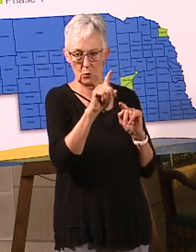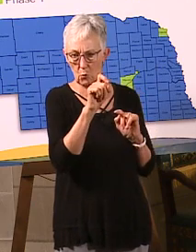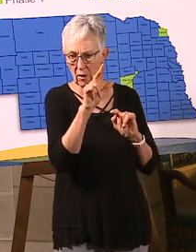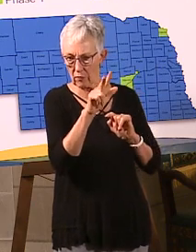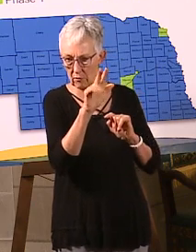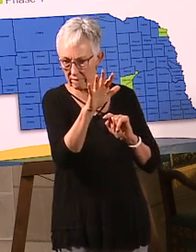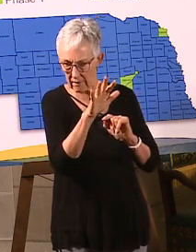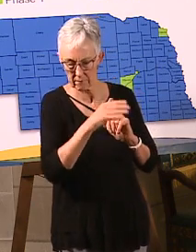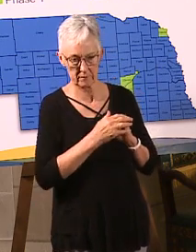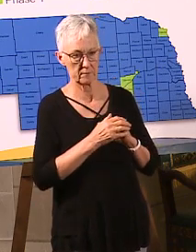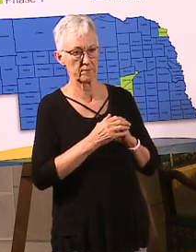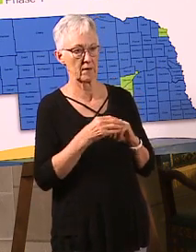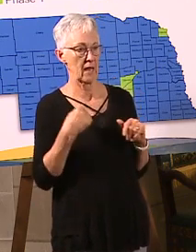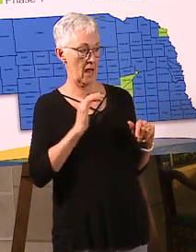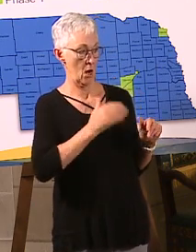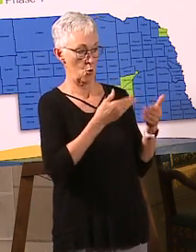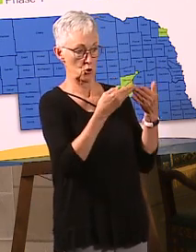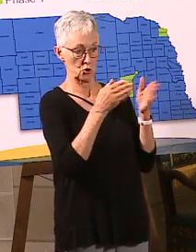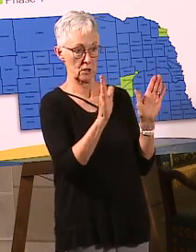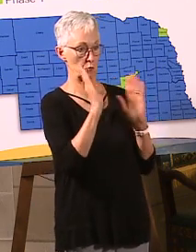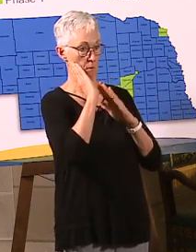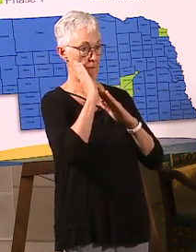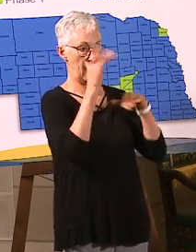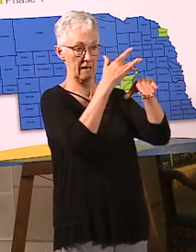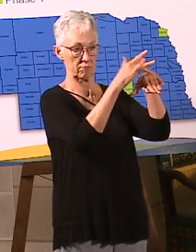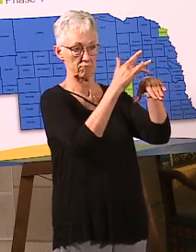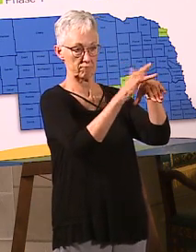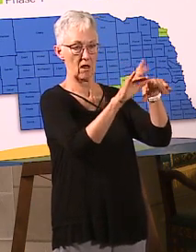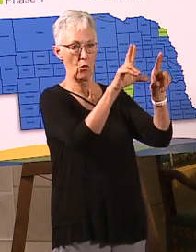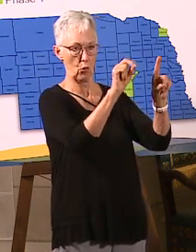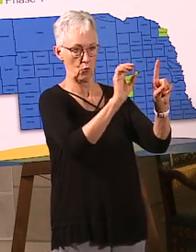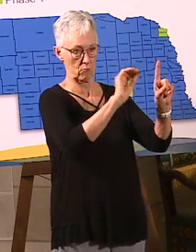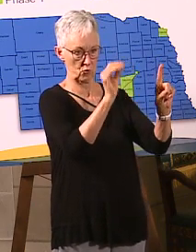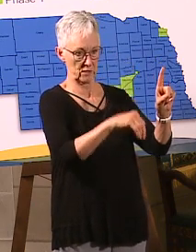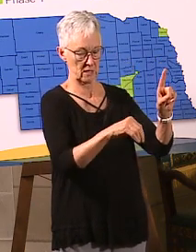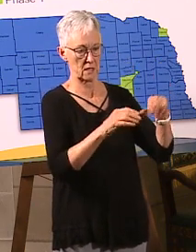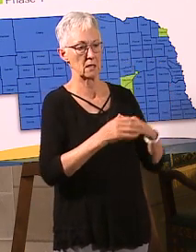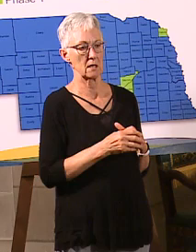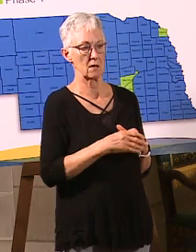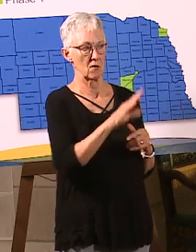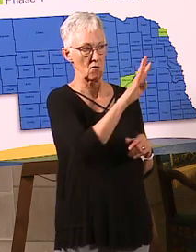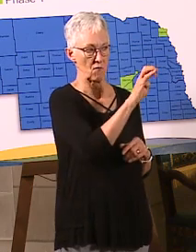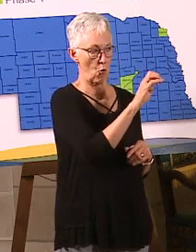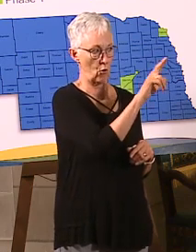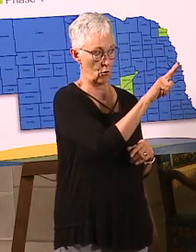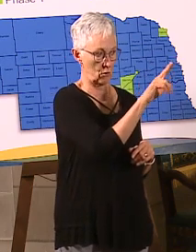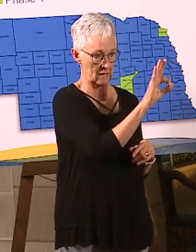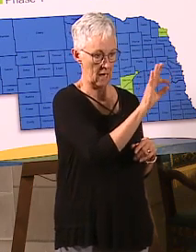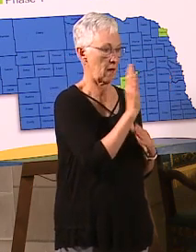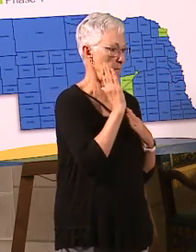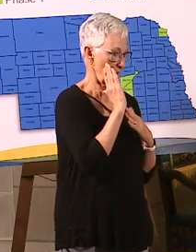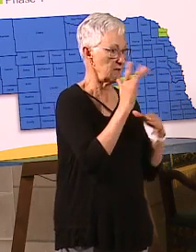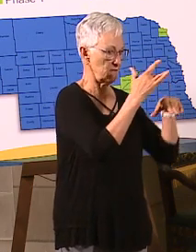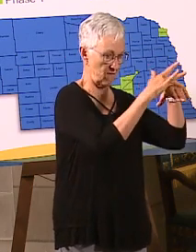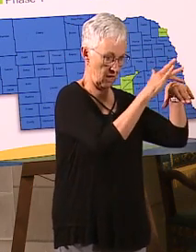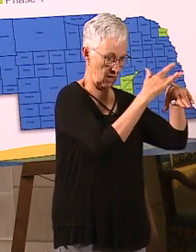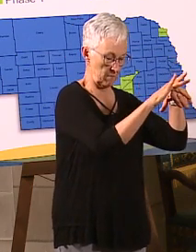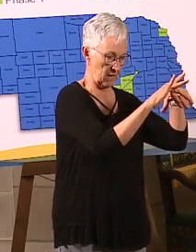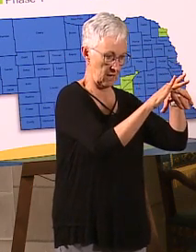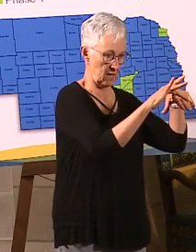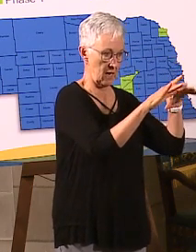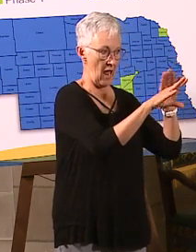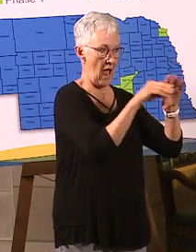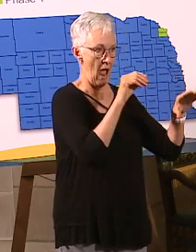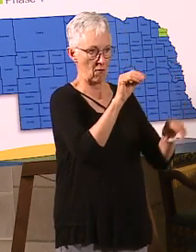bed occupancy remains at around 30%. There's 439 beds available in Douglas County out of